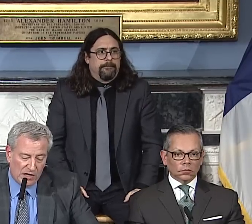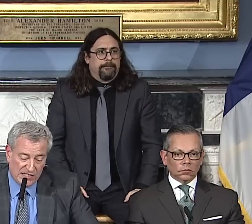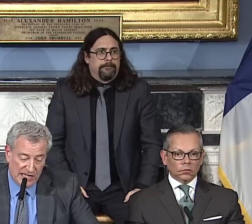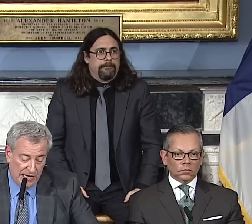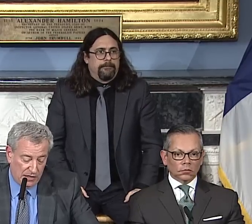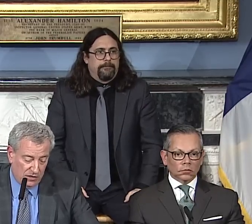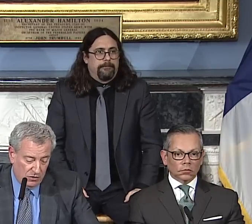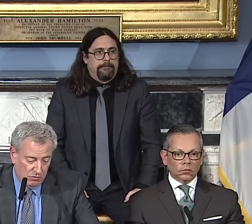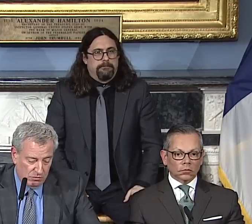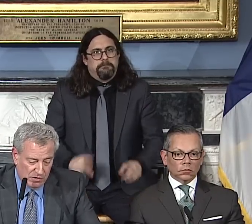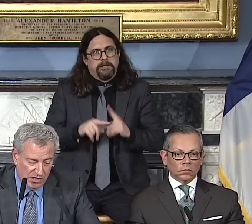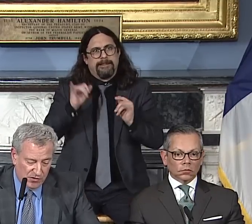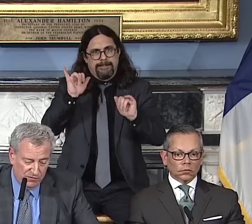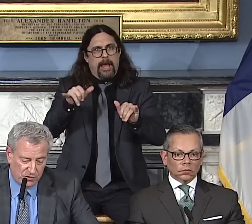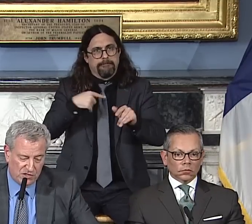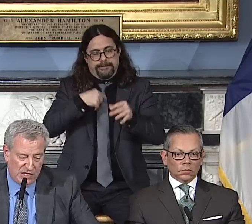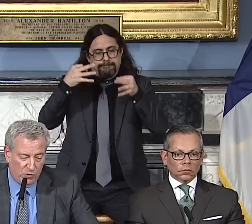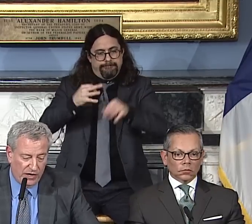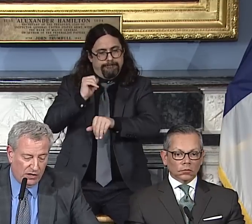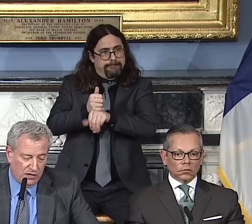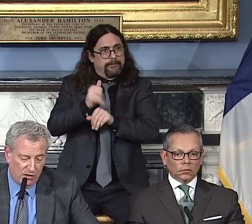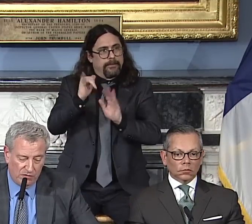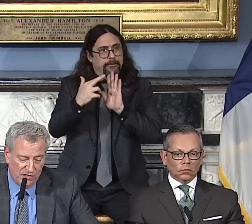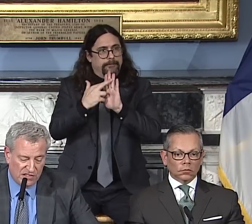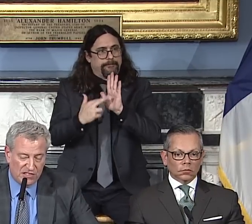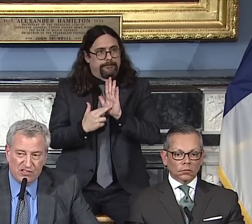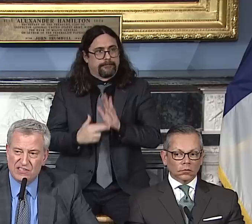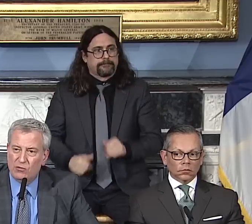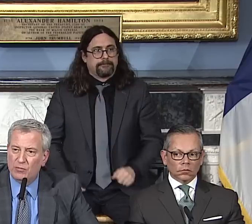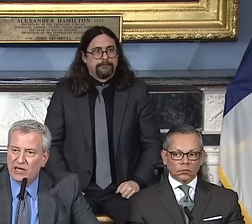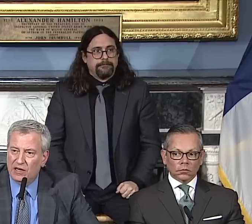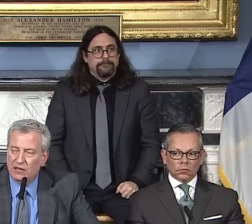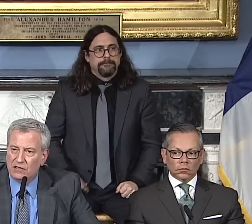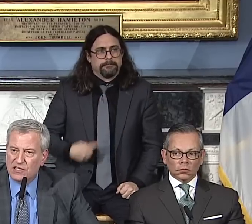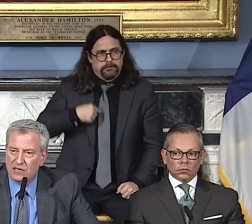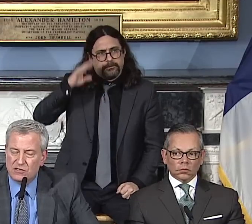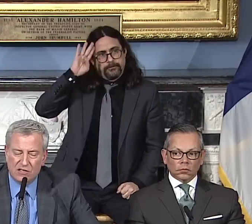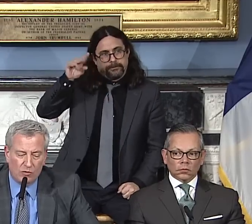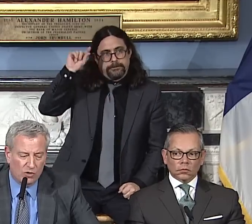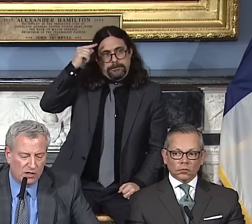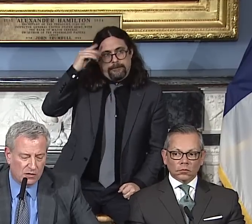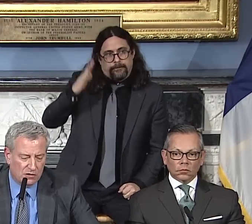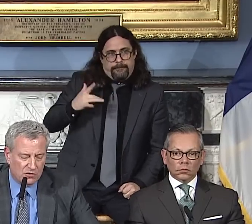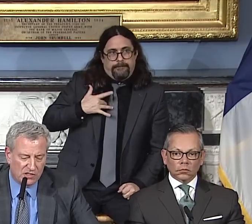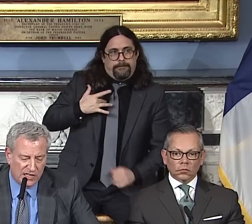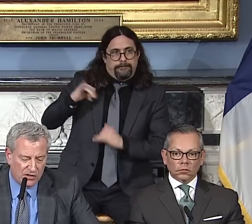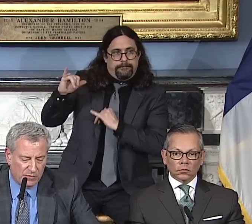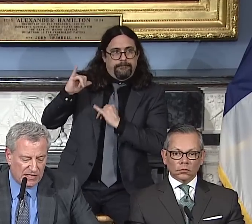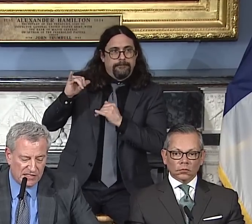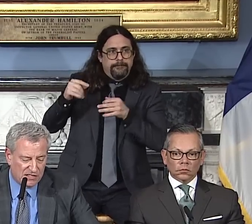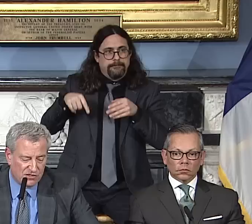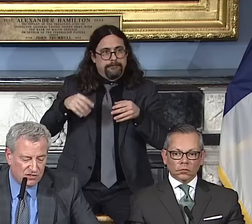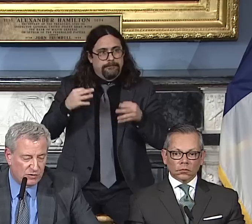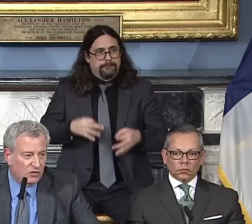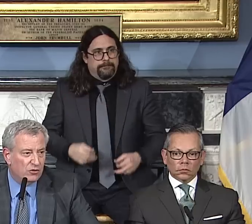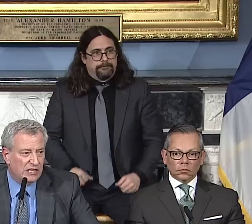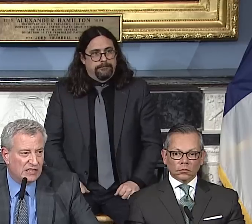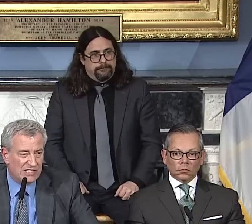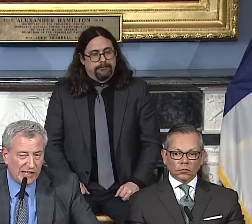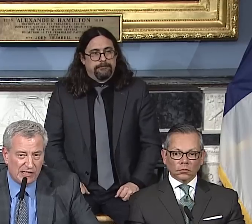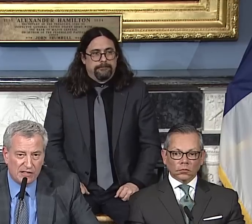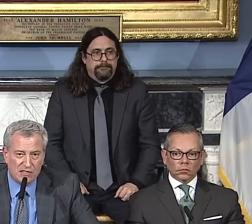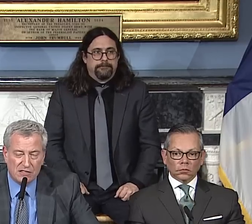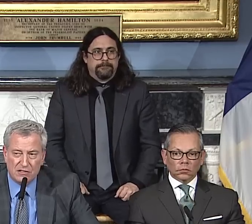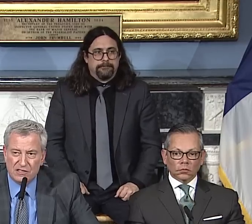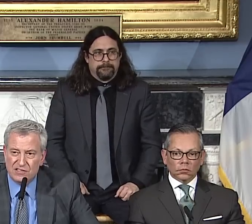Now, I want to say, and I know the governor feels the same way, and not with these decisions that we're making, and the state and the city working closely together to make these decisions, we don't do any of